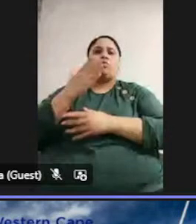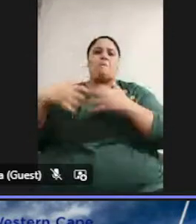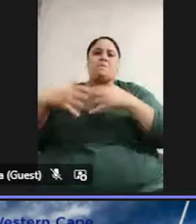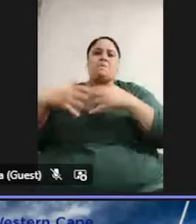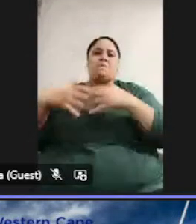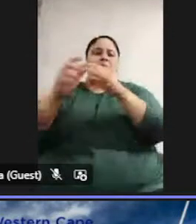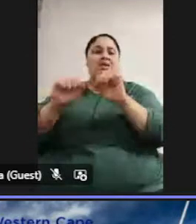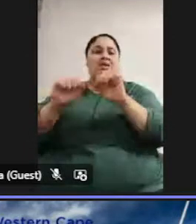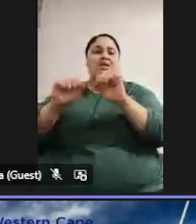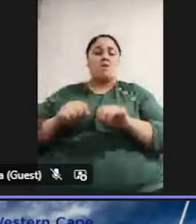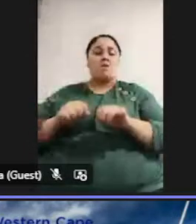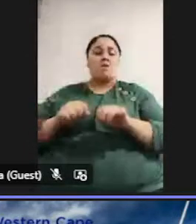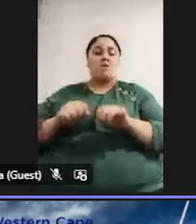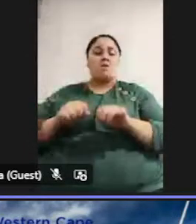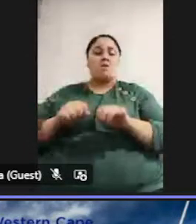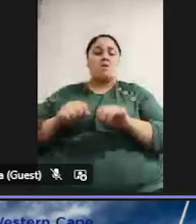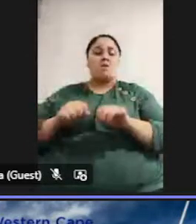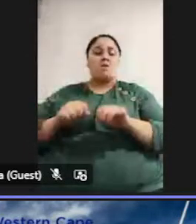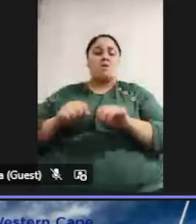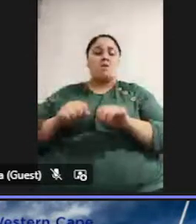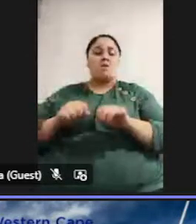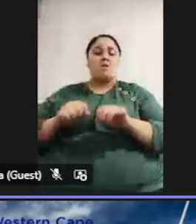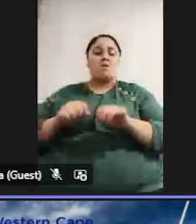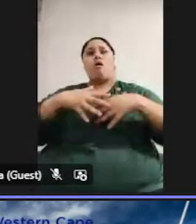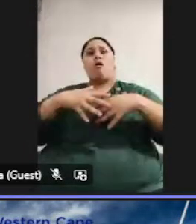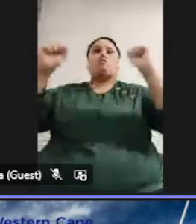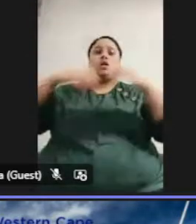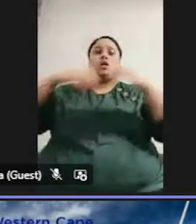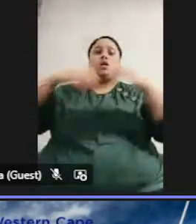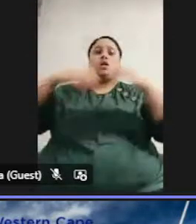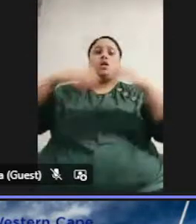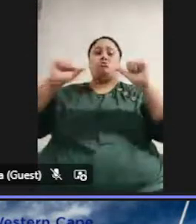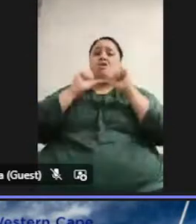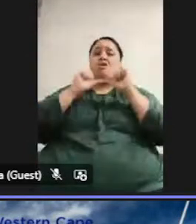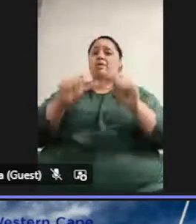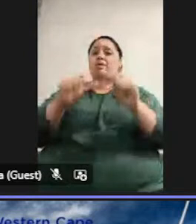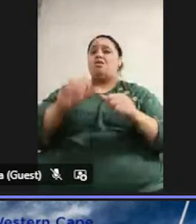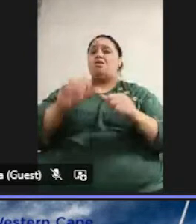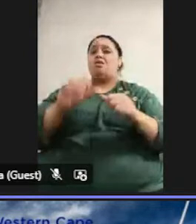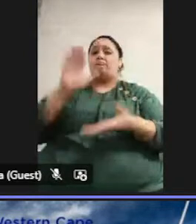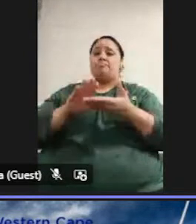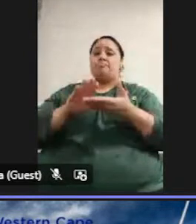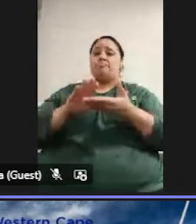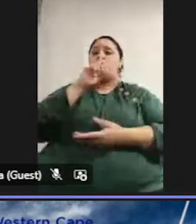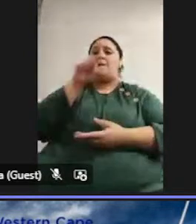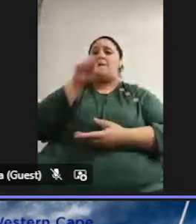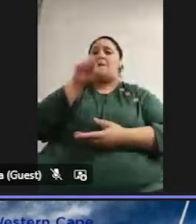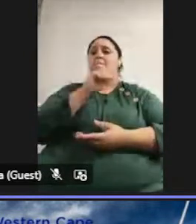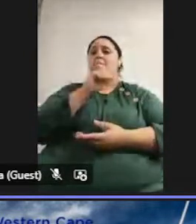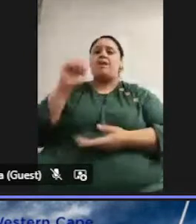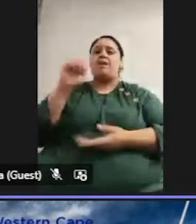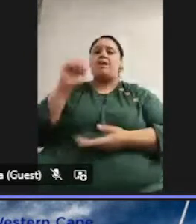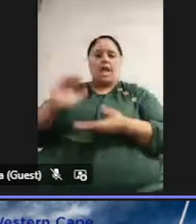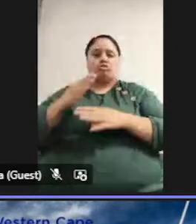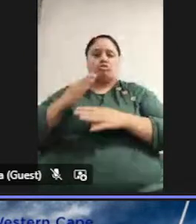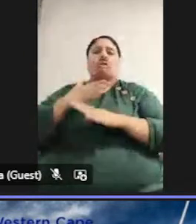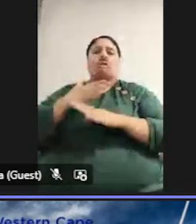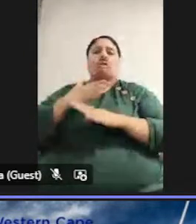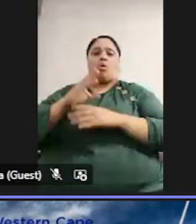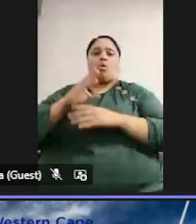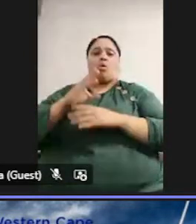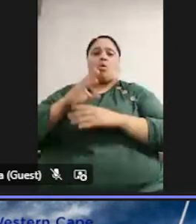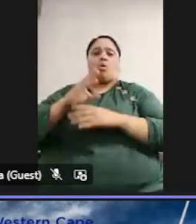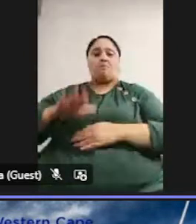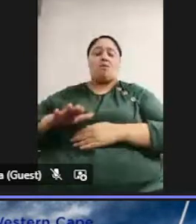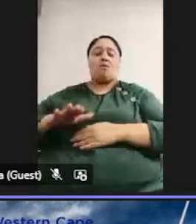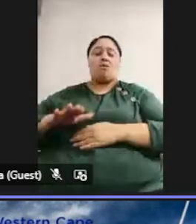of escalating load shedding has led to an estimated 1 million fewer jobs. In the Western Cape, load shedding is estimated to have